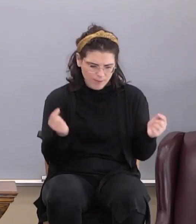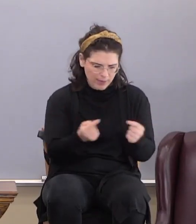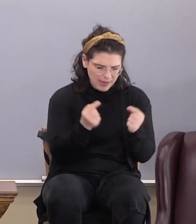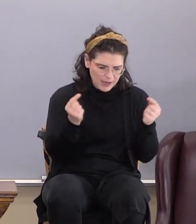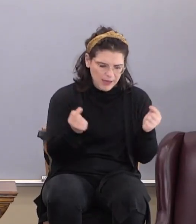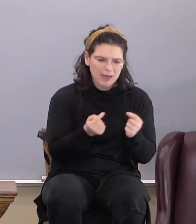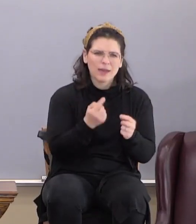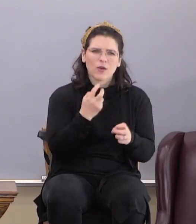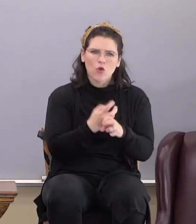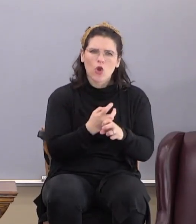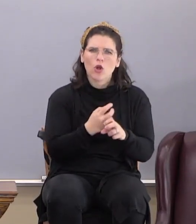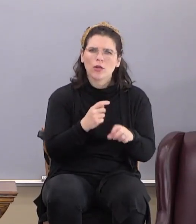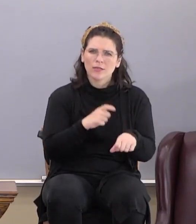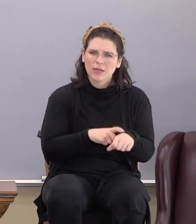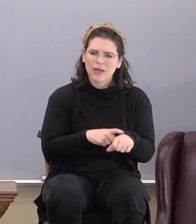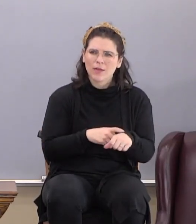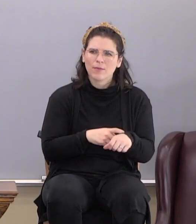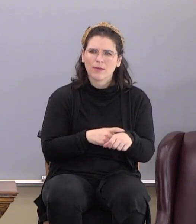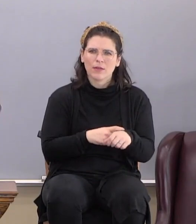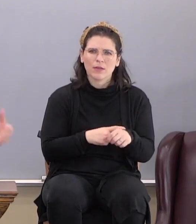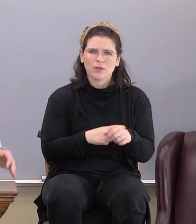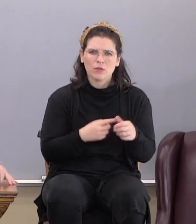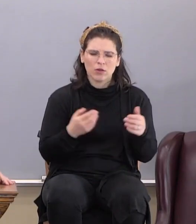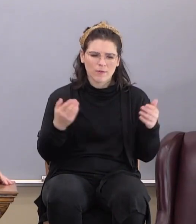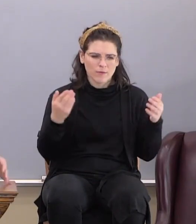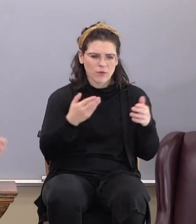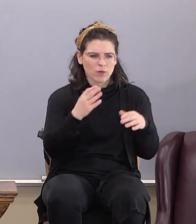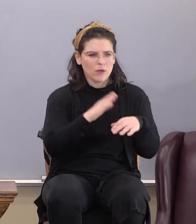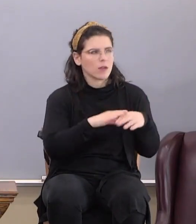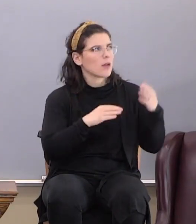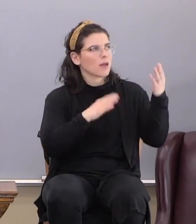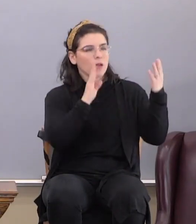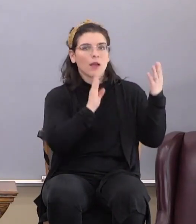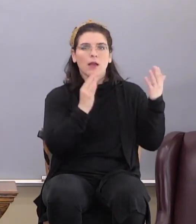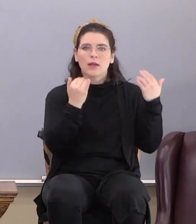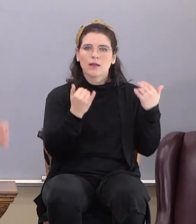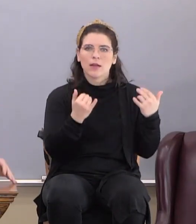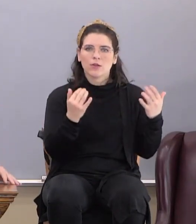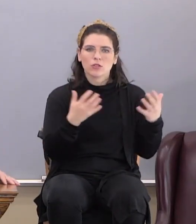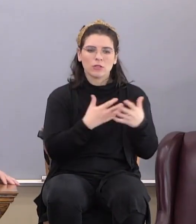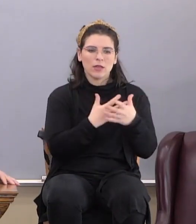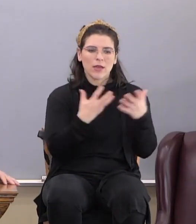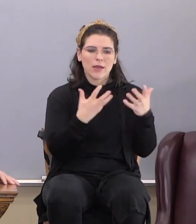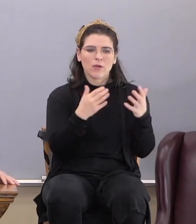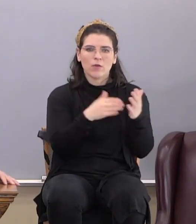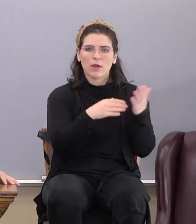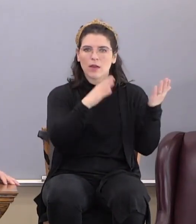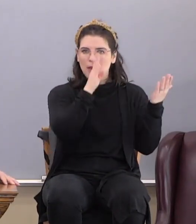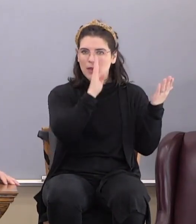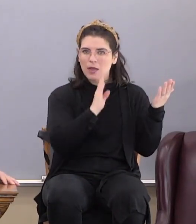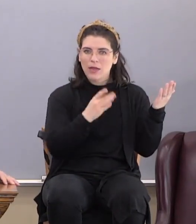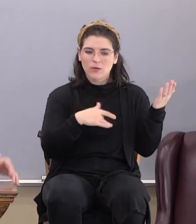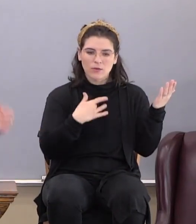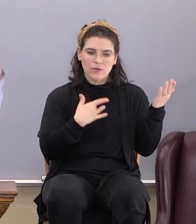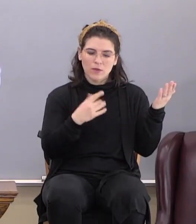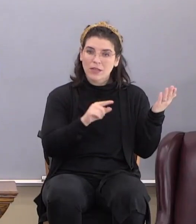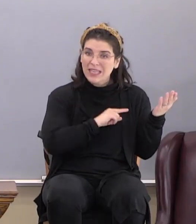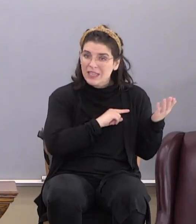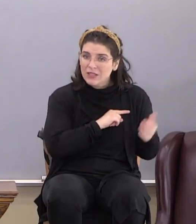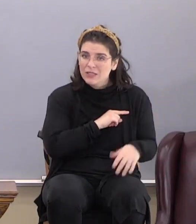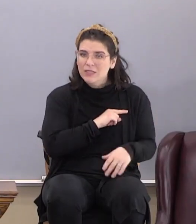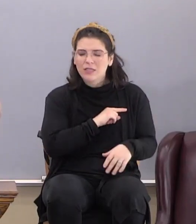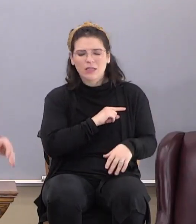you know what? She started sort of focusing on God. She's angry at God. And she was feeling guilty. There was